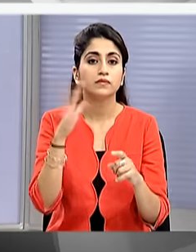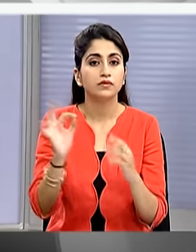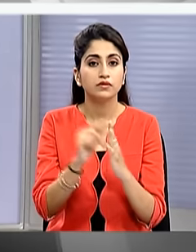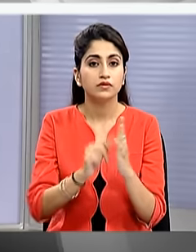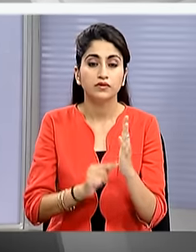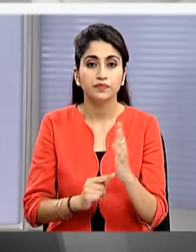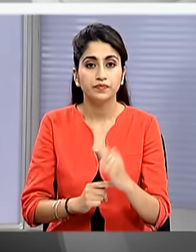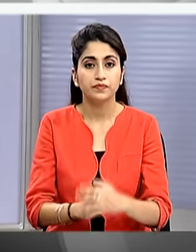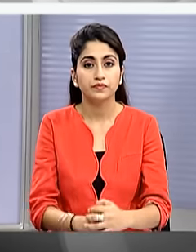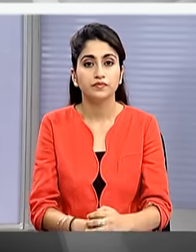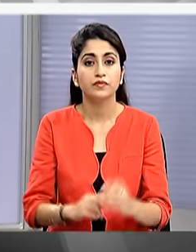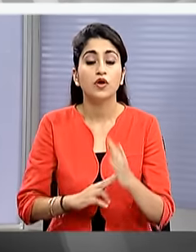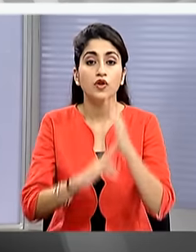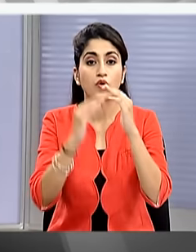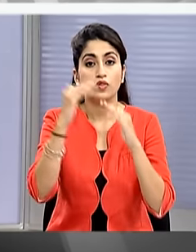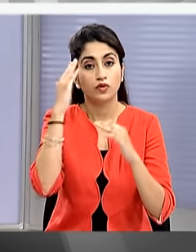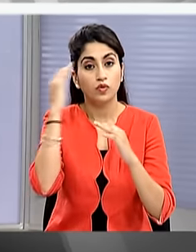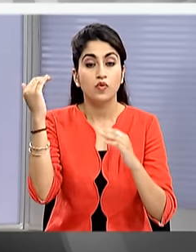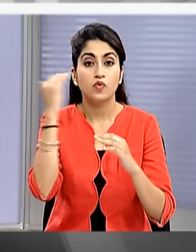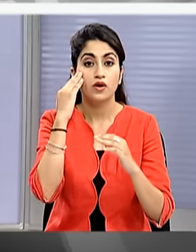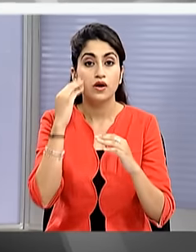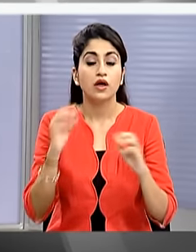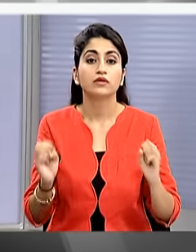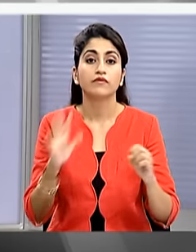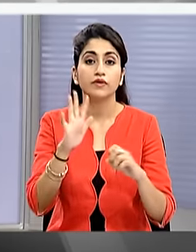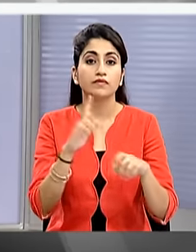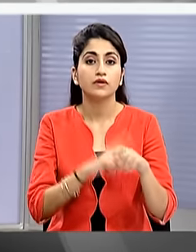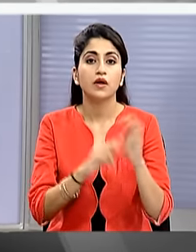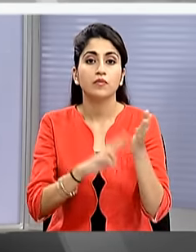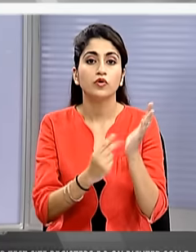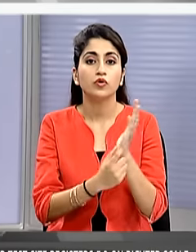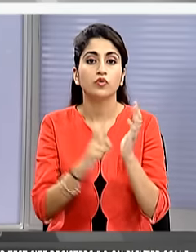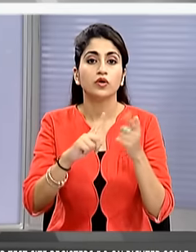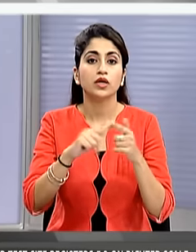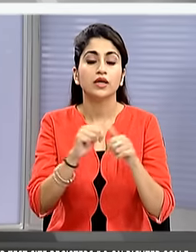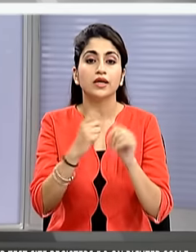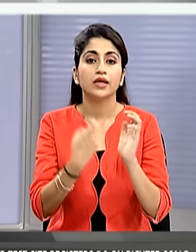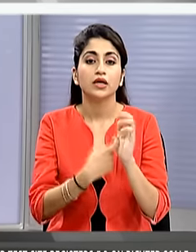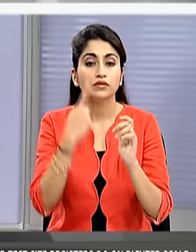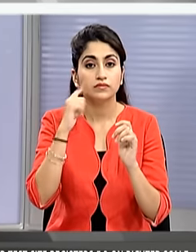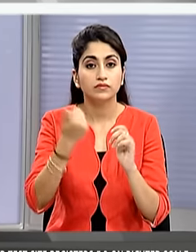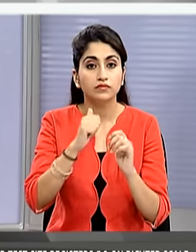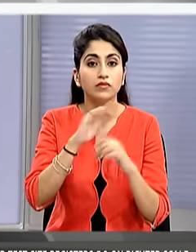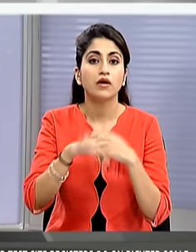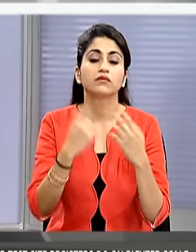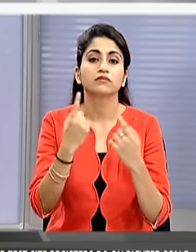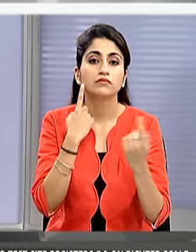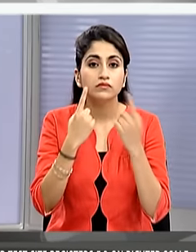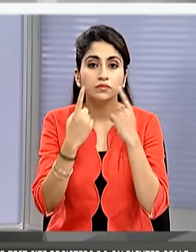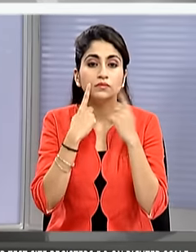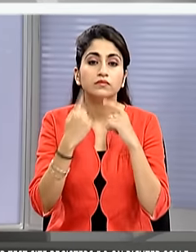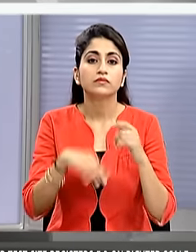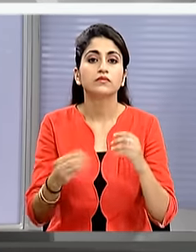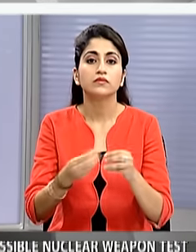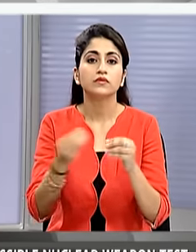in detail. North Korea conducted its fifth nuclear test today after meteorological agencies reported a surface-level